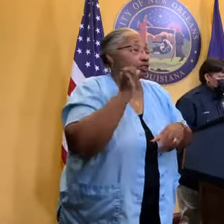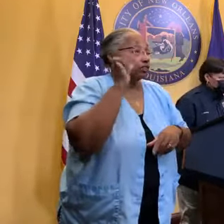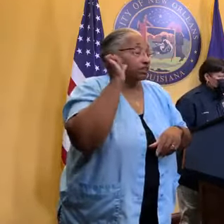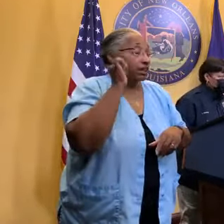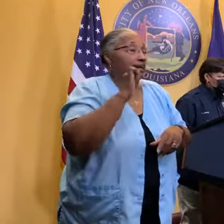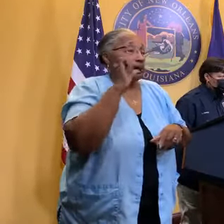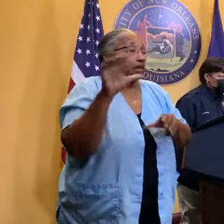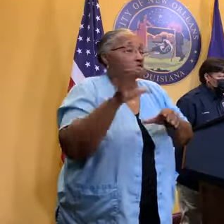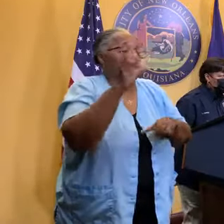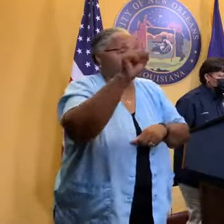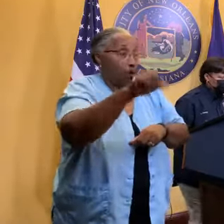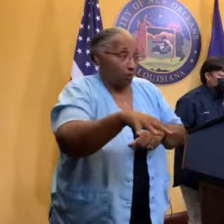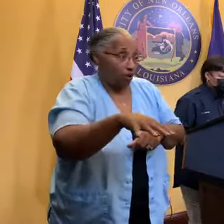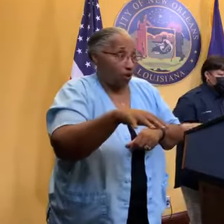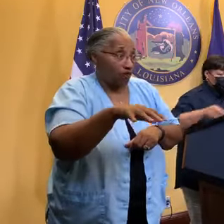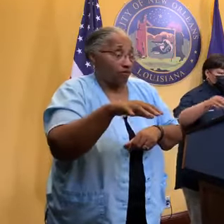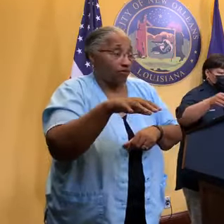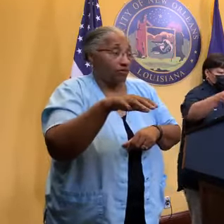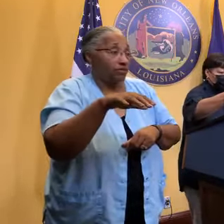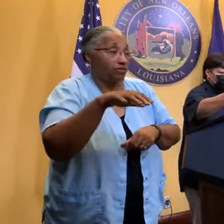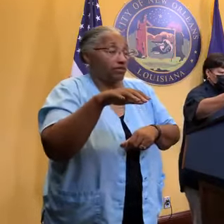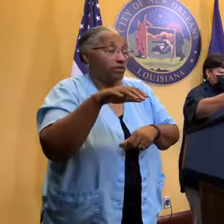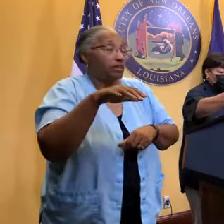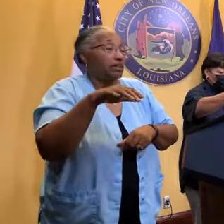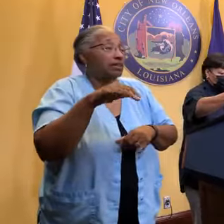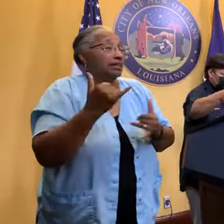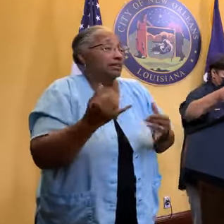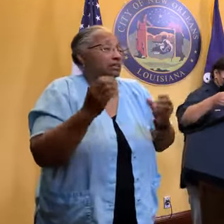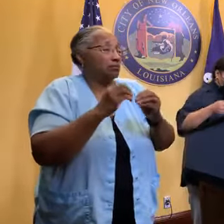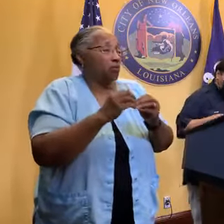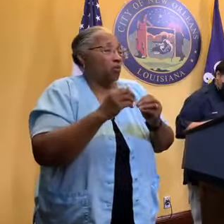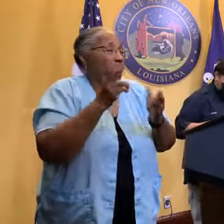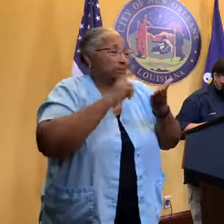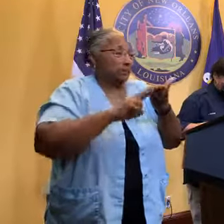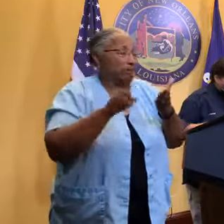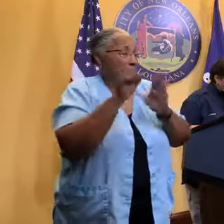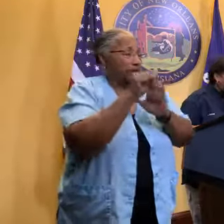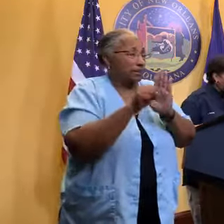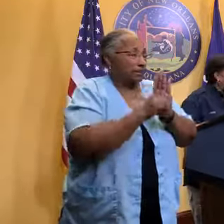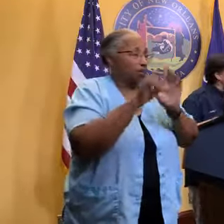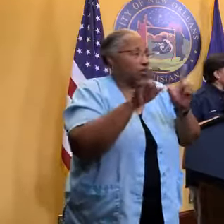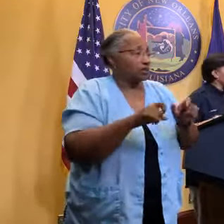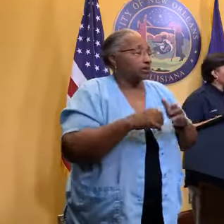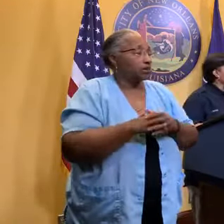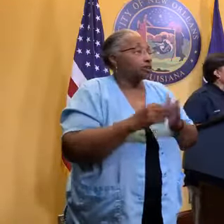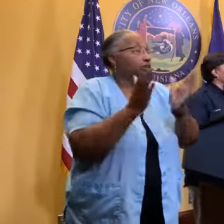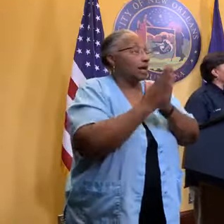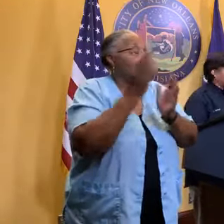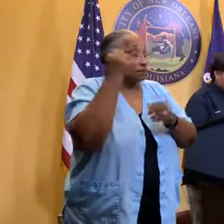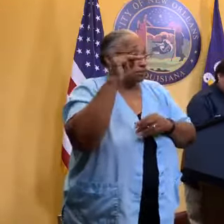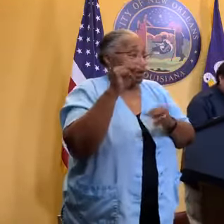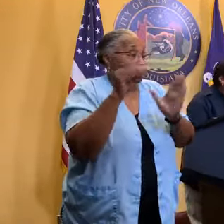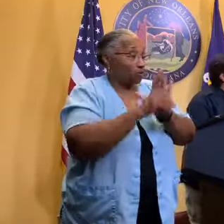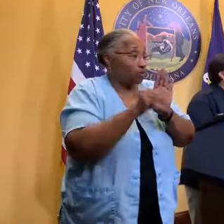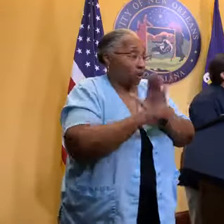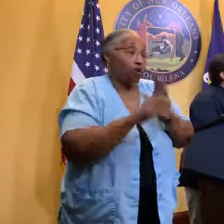drop-off ballots, but is anything, this is probably more of a Secretary of State type question, but is Well, you're asking the mayor of New I'm Orleans. asking